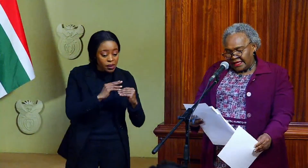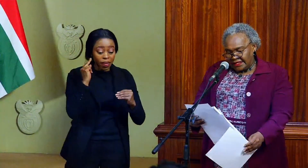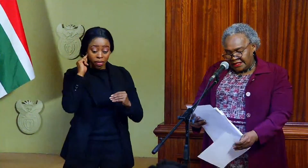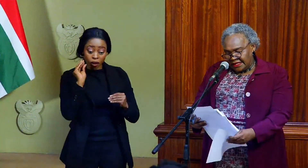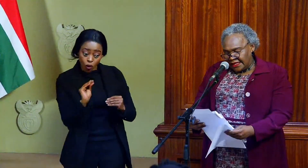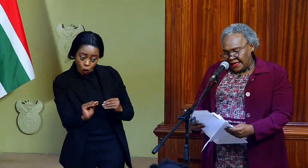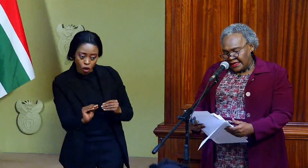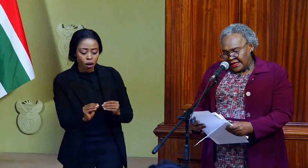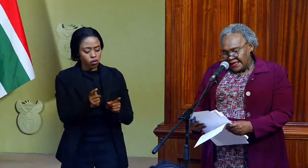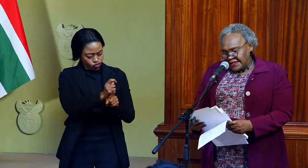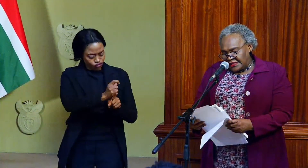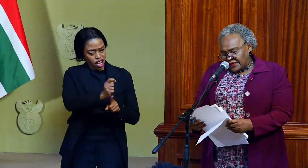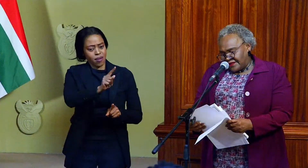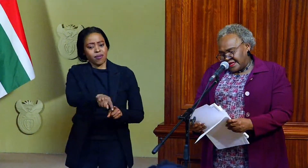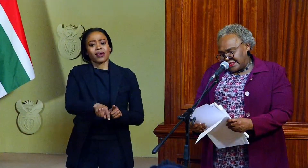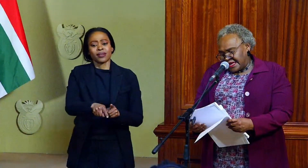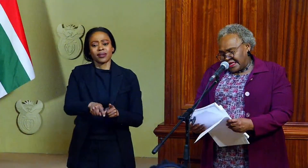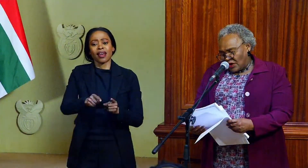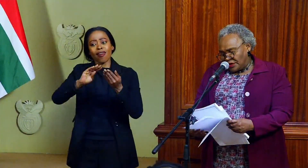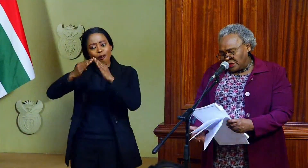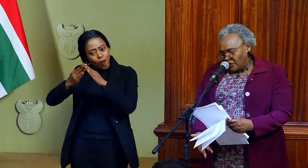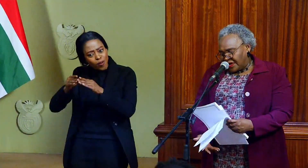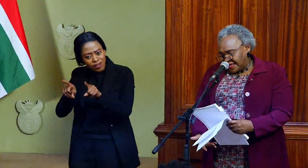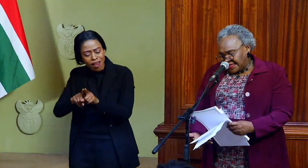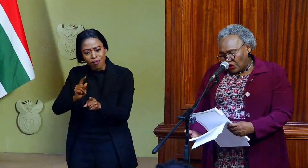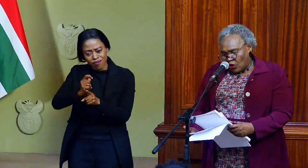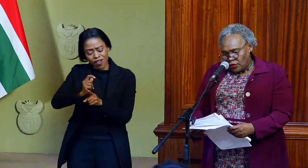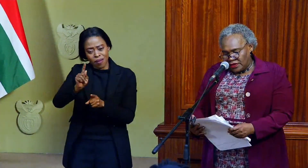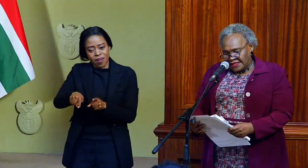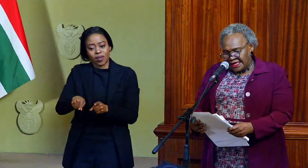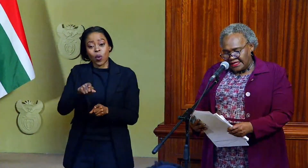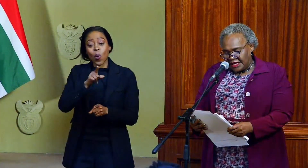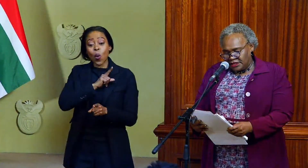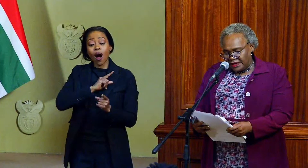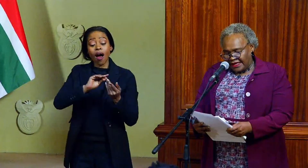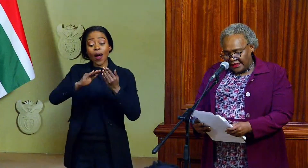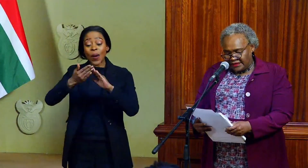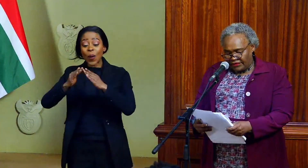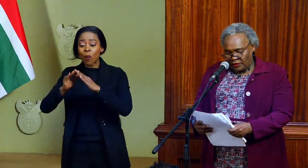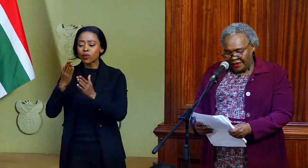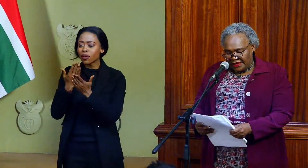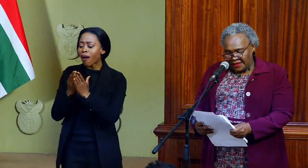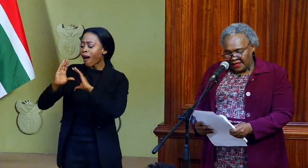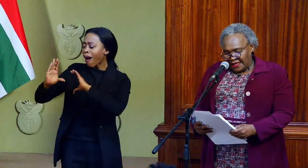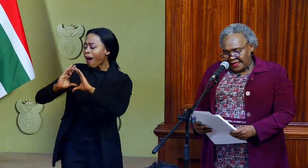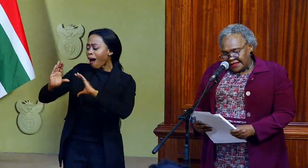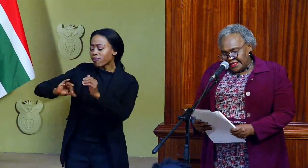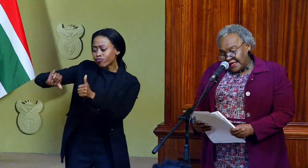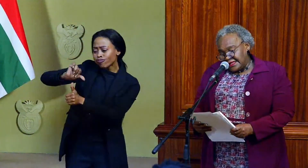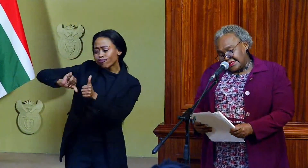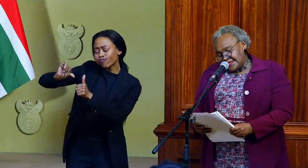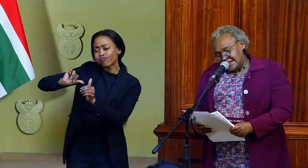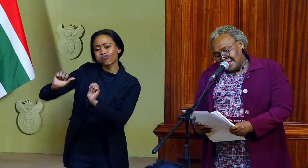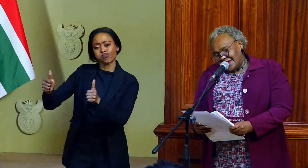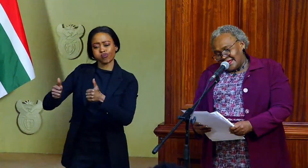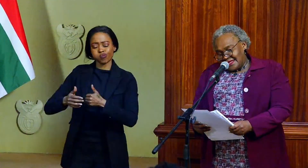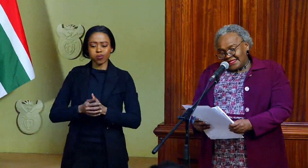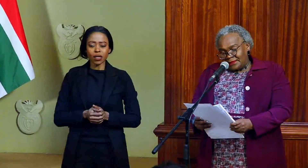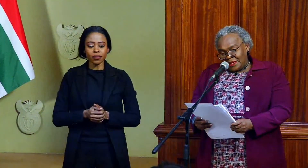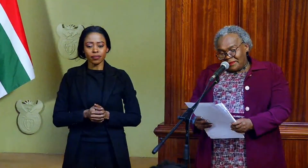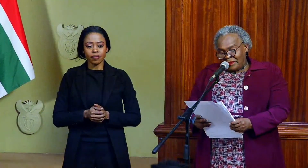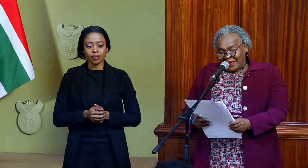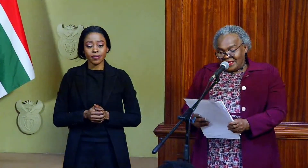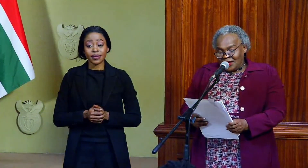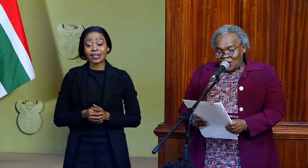society in general in South African Sign Language for greater community engagement and development. Dedicated